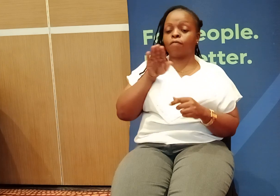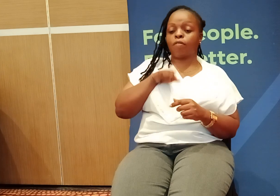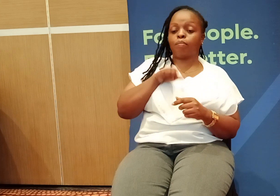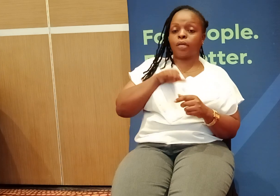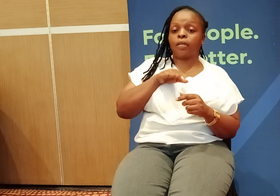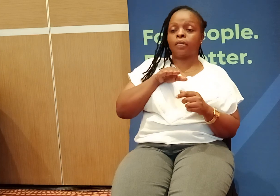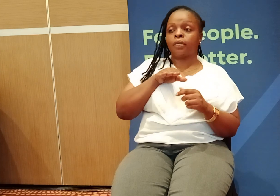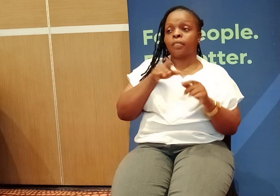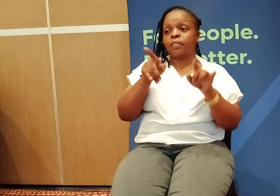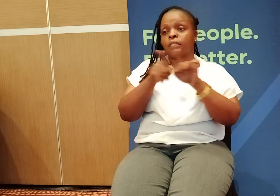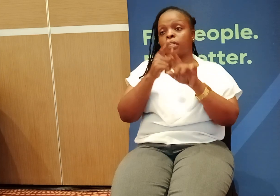and we are up from